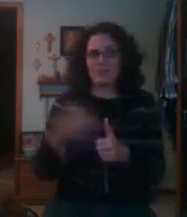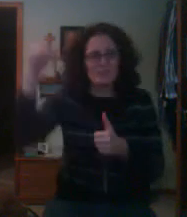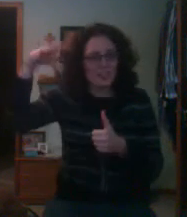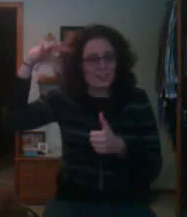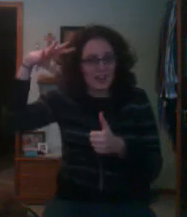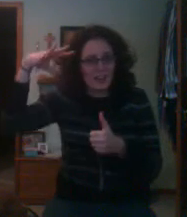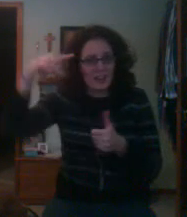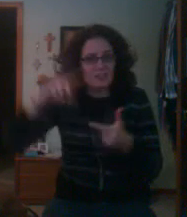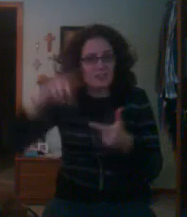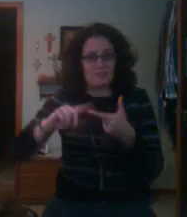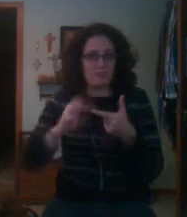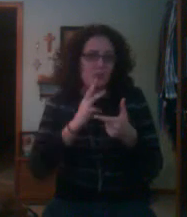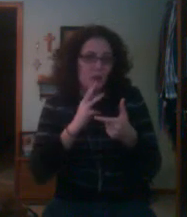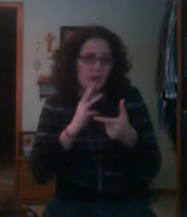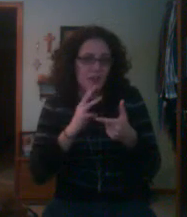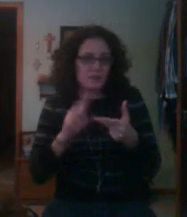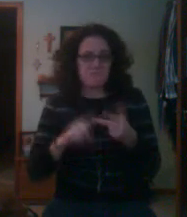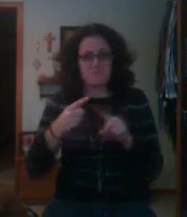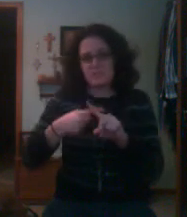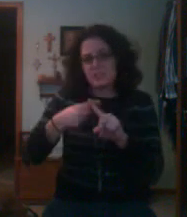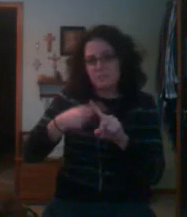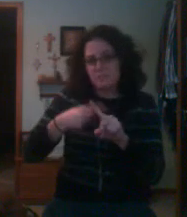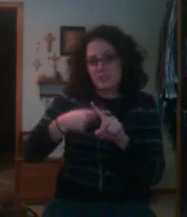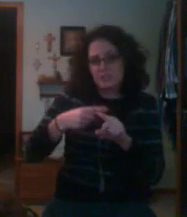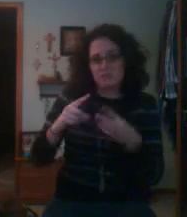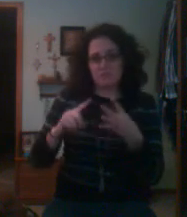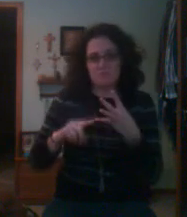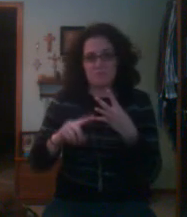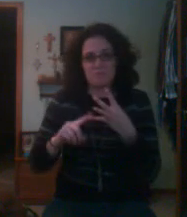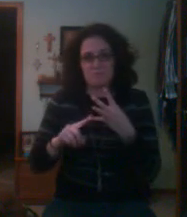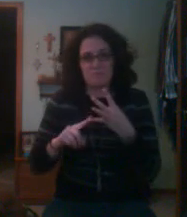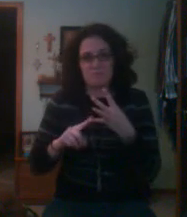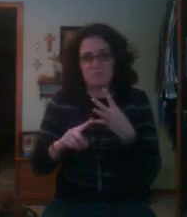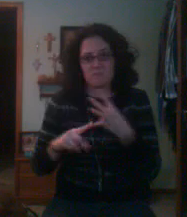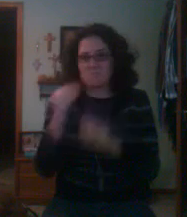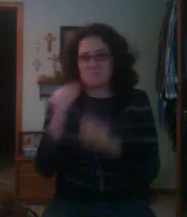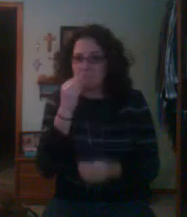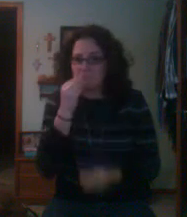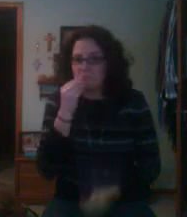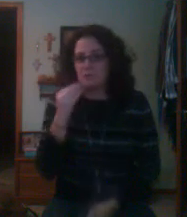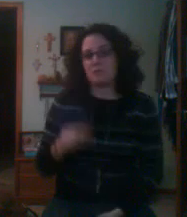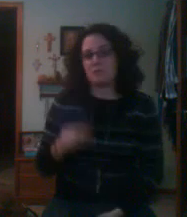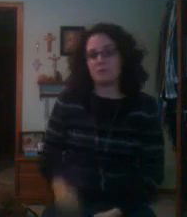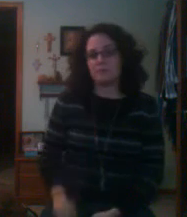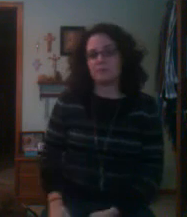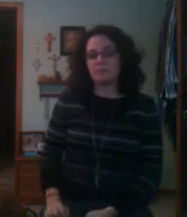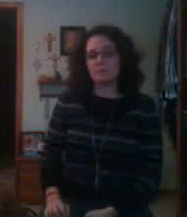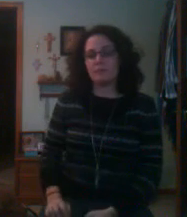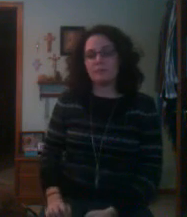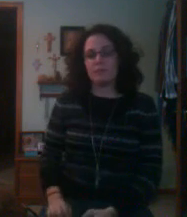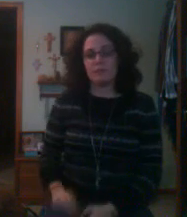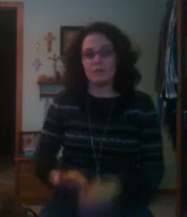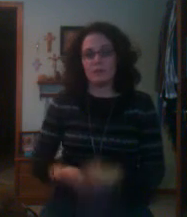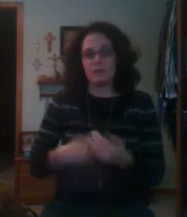temperature, the amount of nutrients. We want to keep everything else constant except for the independent variable.